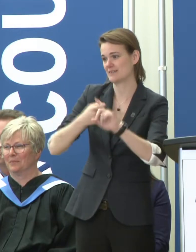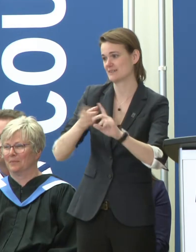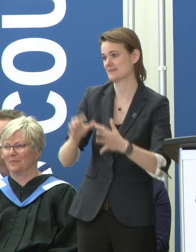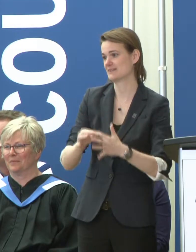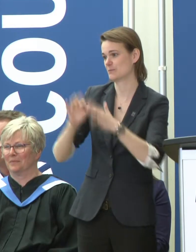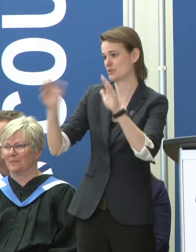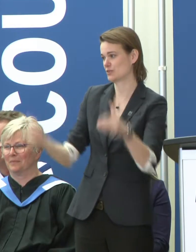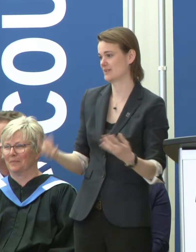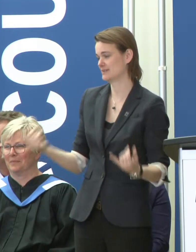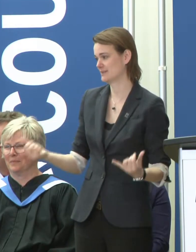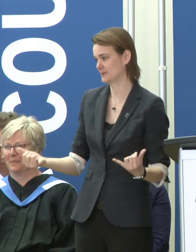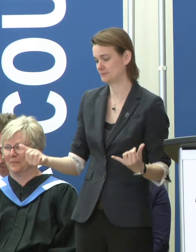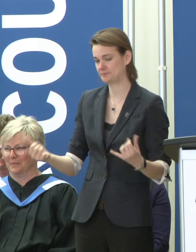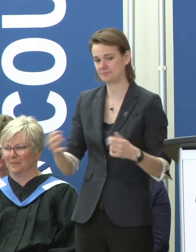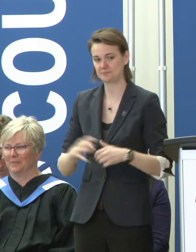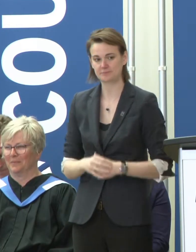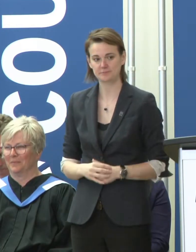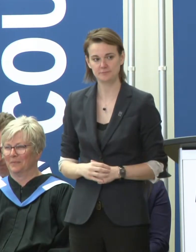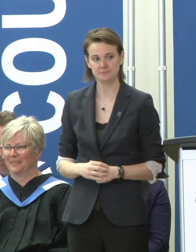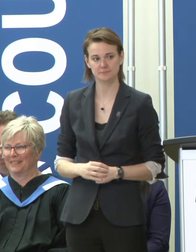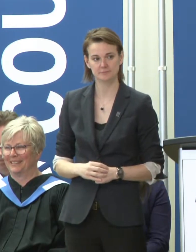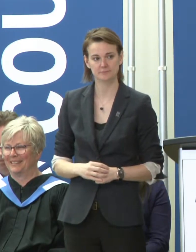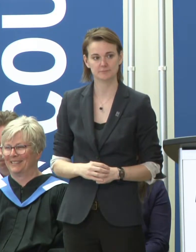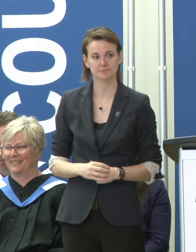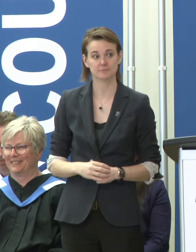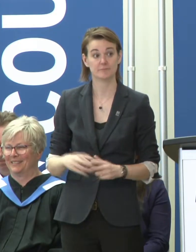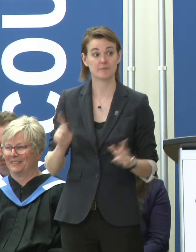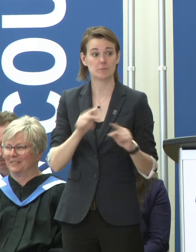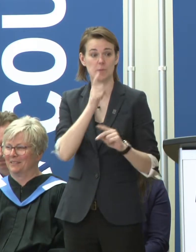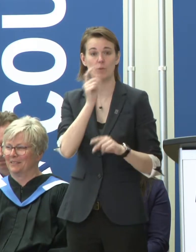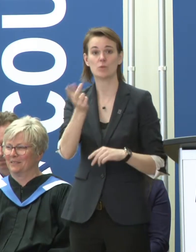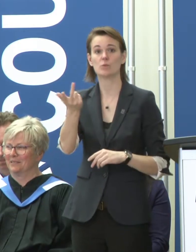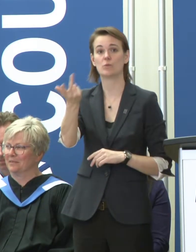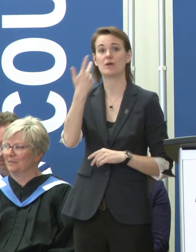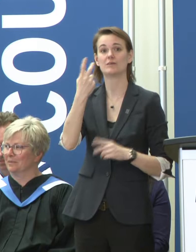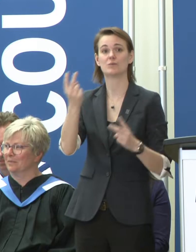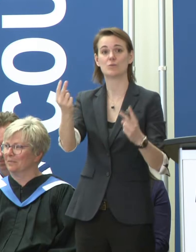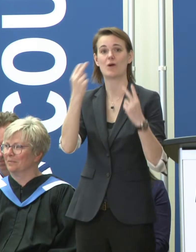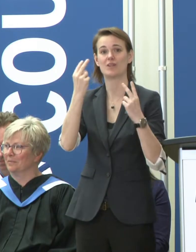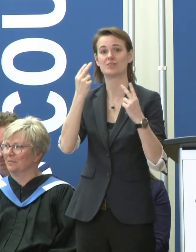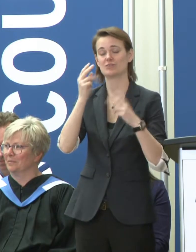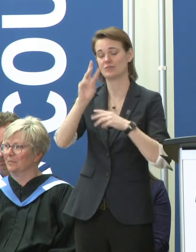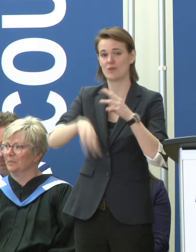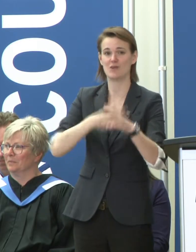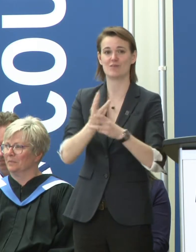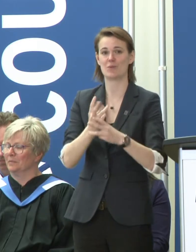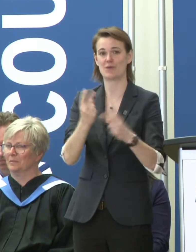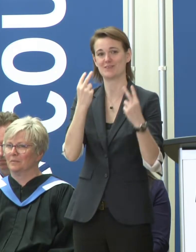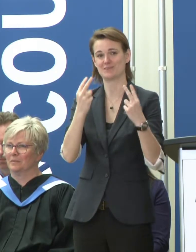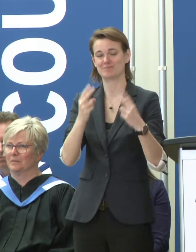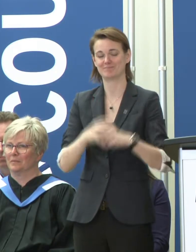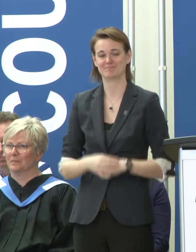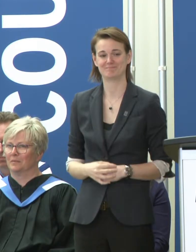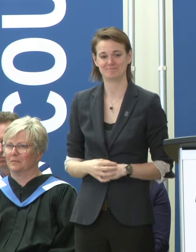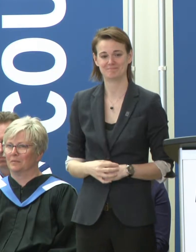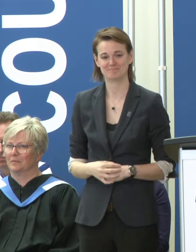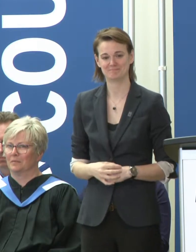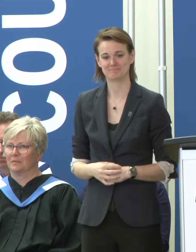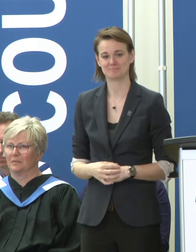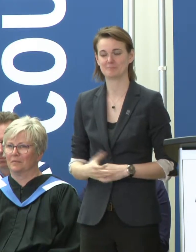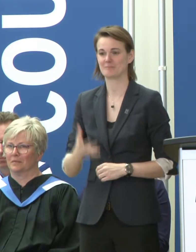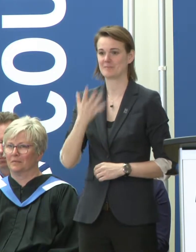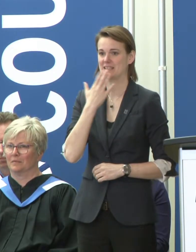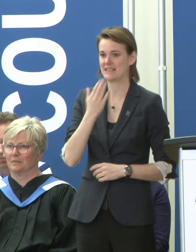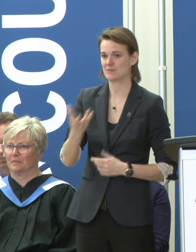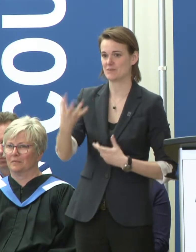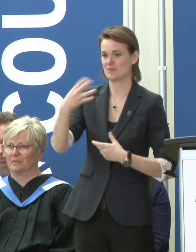guests joining us here today, and those who are tuning in through our live stream from around the world. Thank you for being part of this very